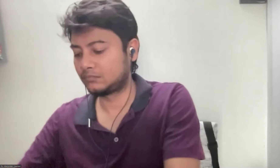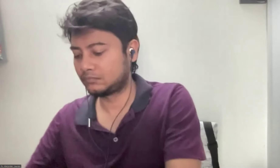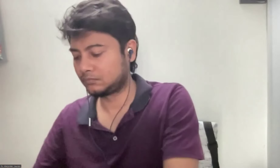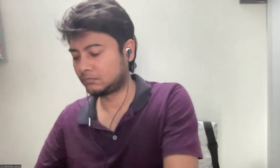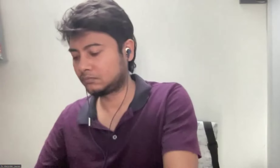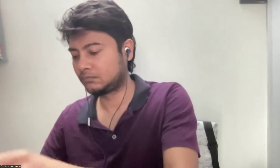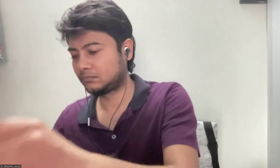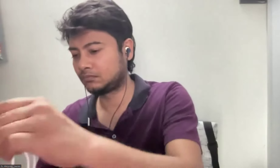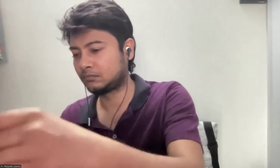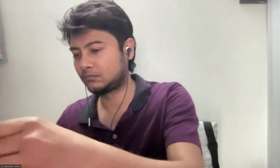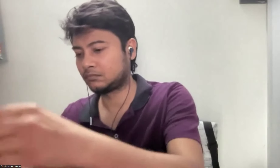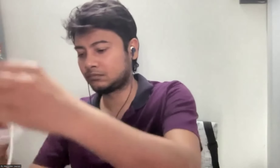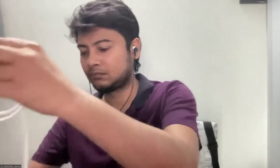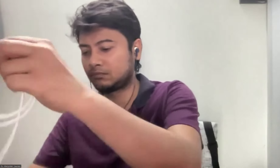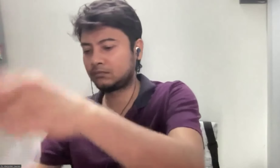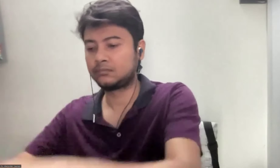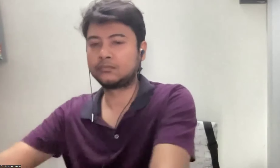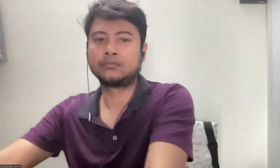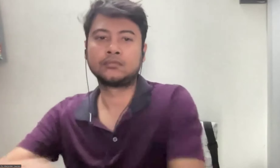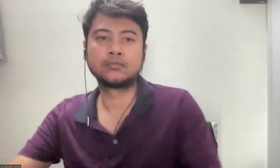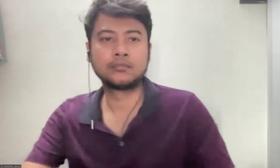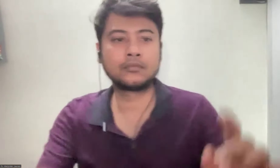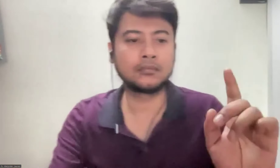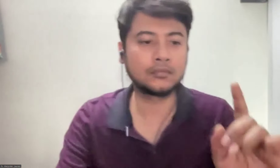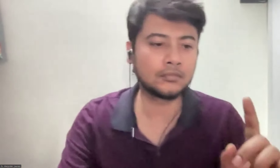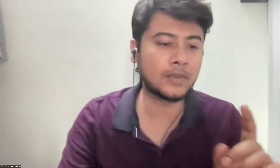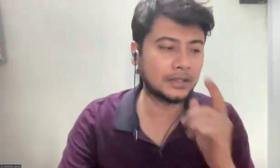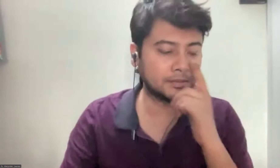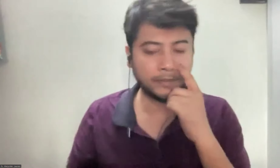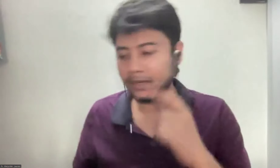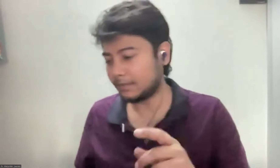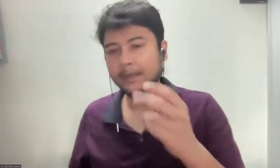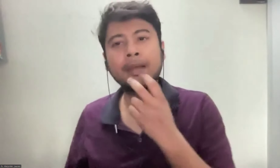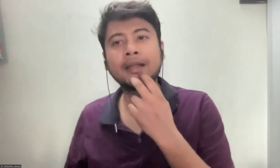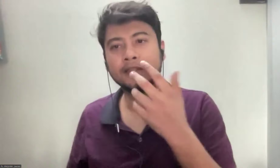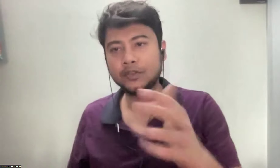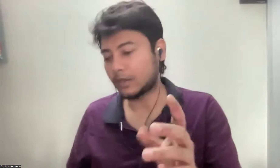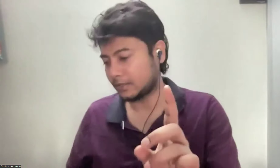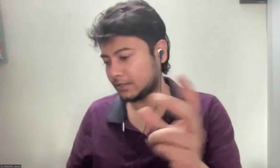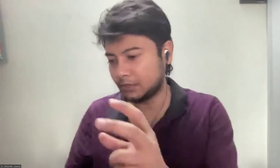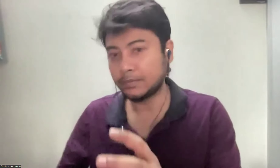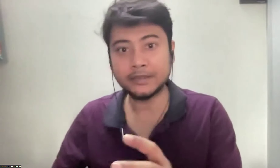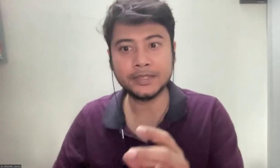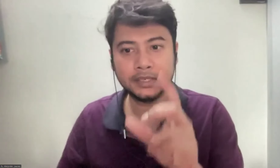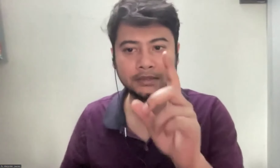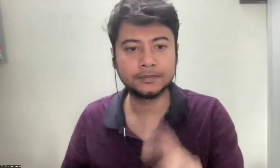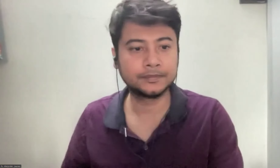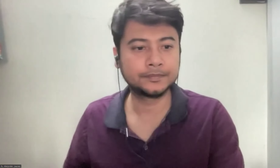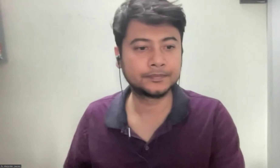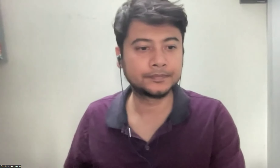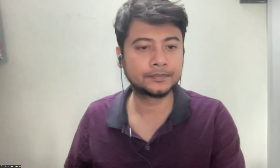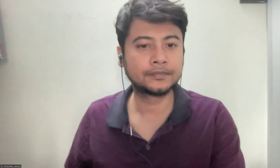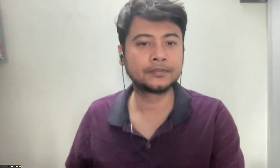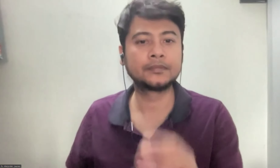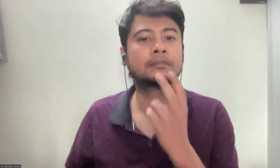So Tulsi Aarti can be done in the morning and evening, both times. Mataji, or 1 minute. any... My battery is gone. I just need to place my charger. Okay,